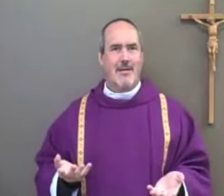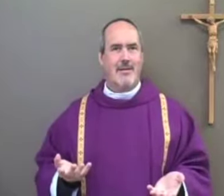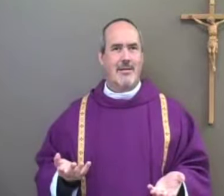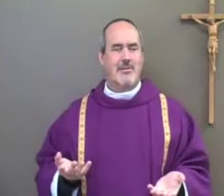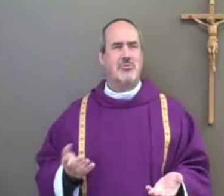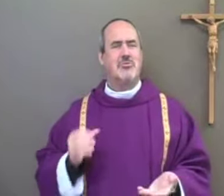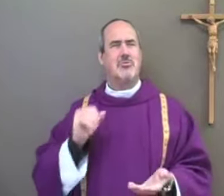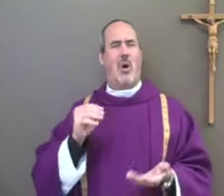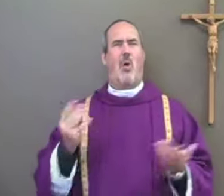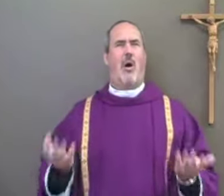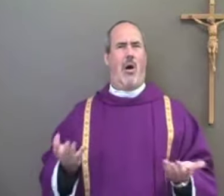people.